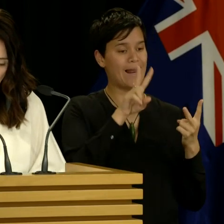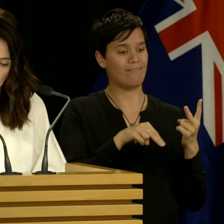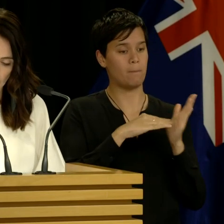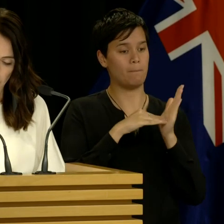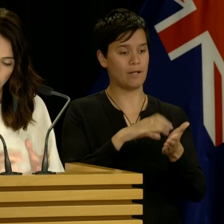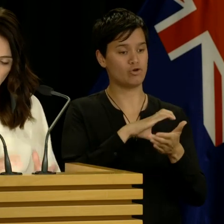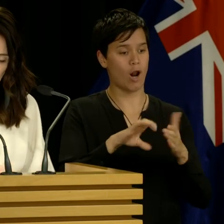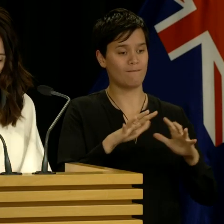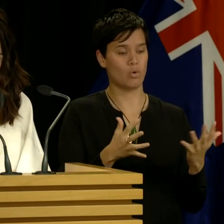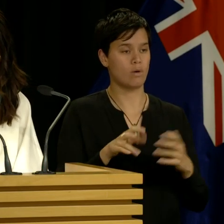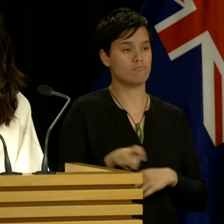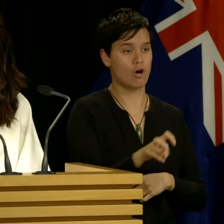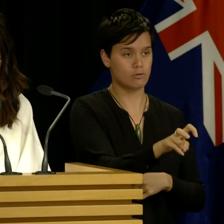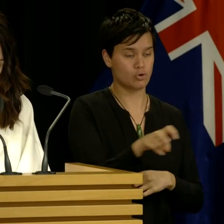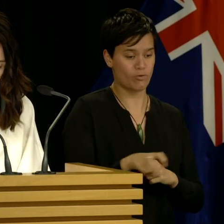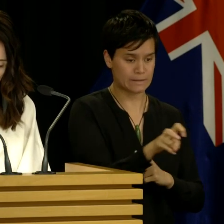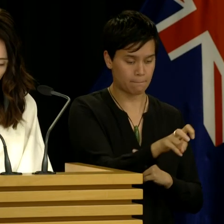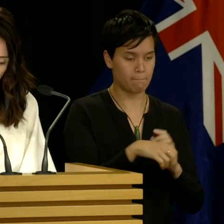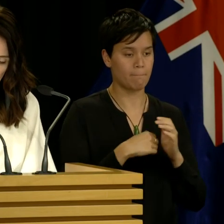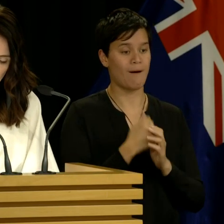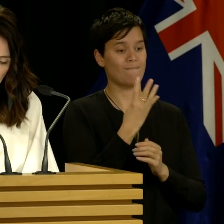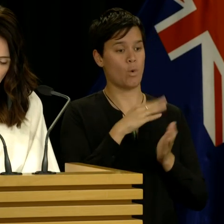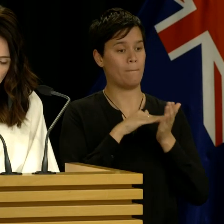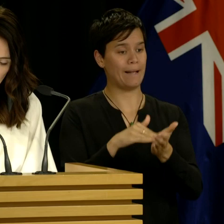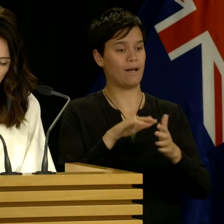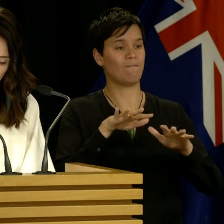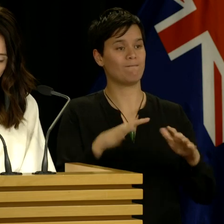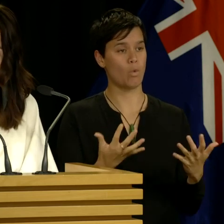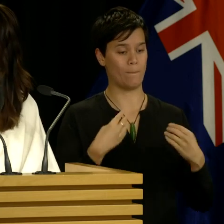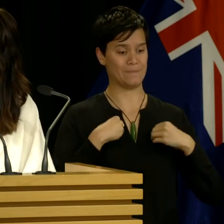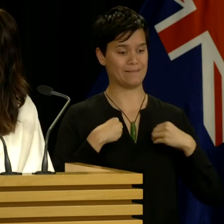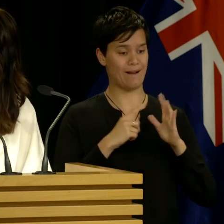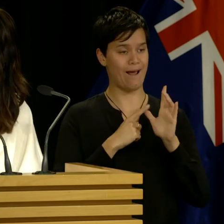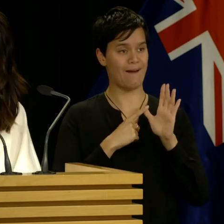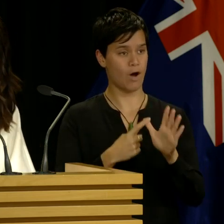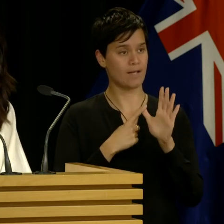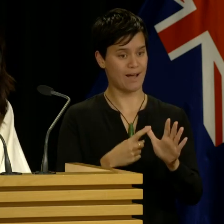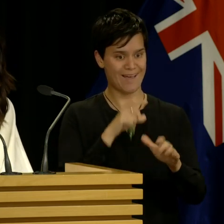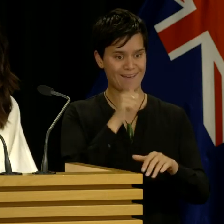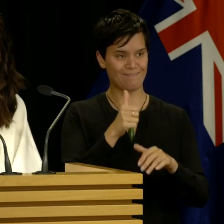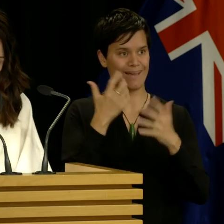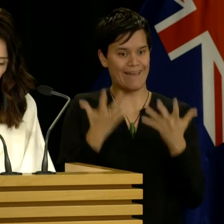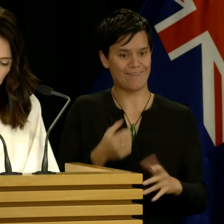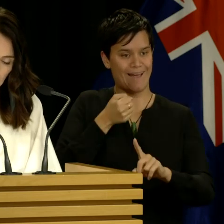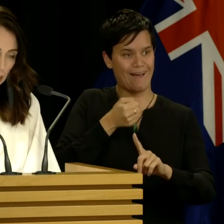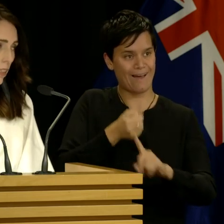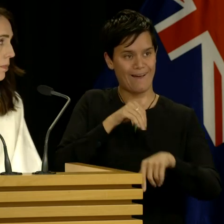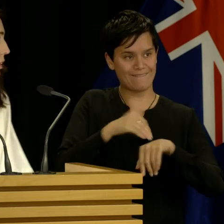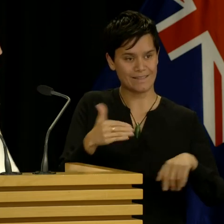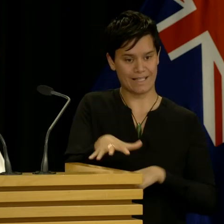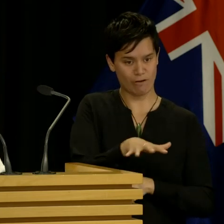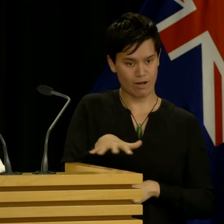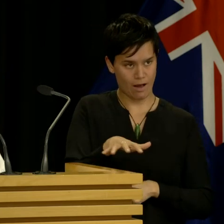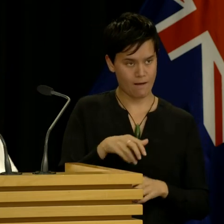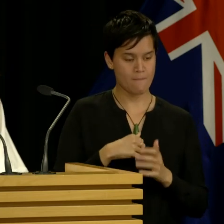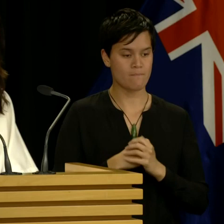for tourism, $4 million for business advisors in the most affected region, And of course, as I highlighted today, the